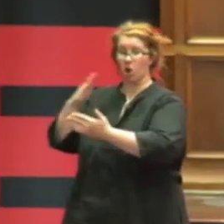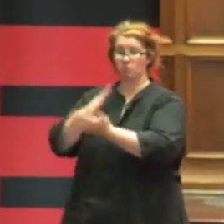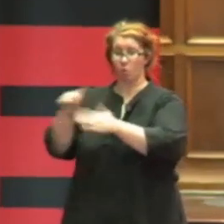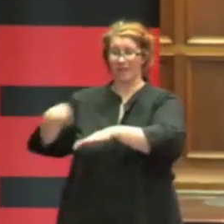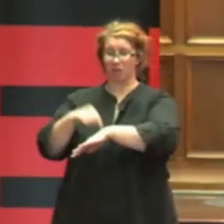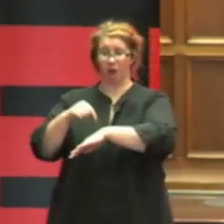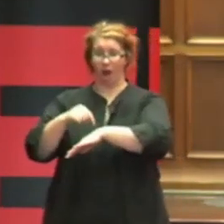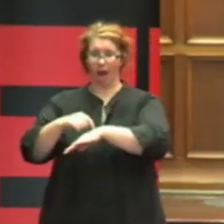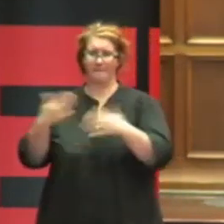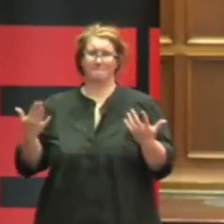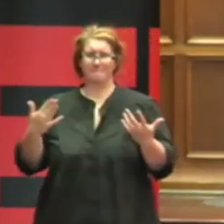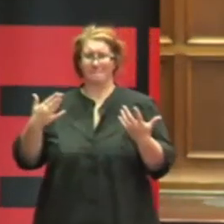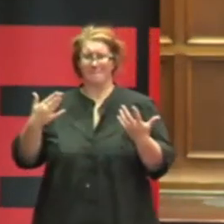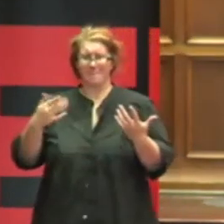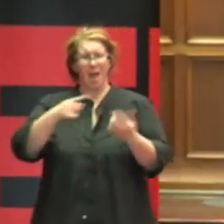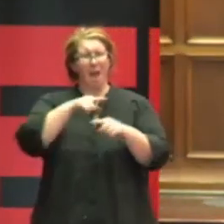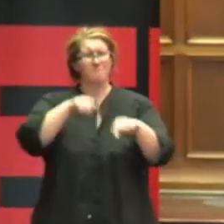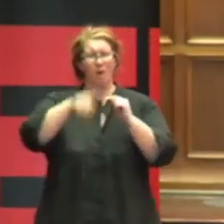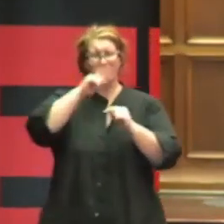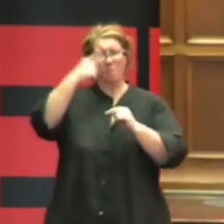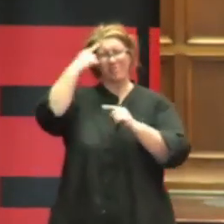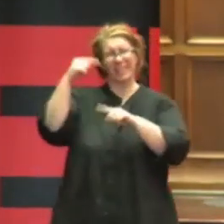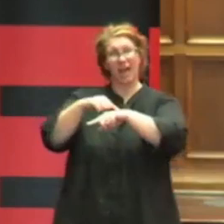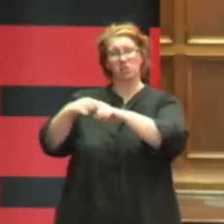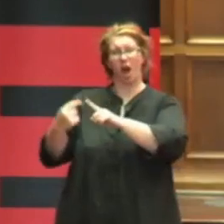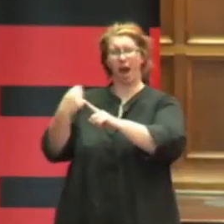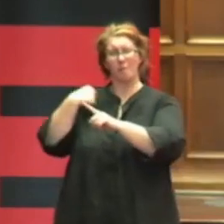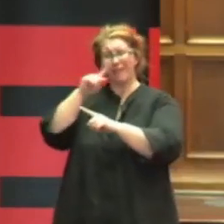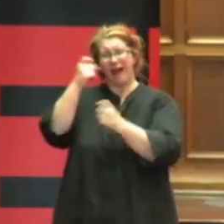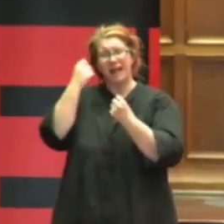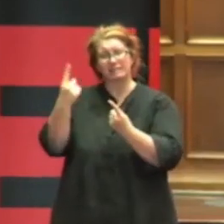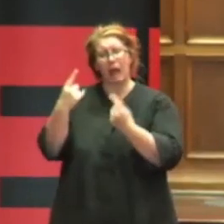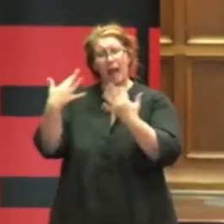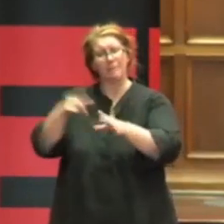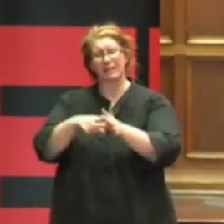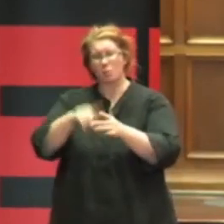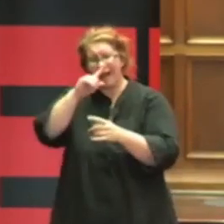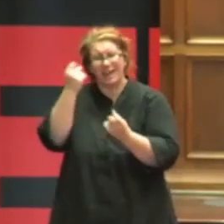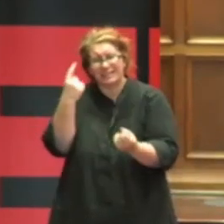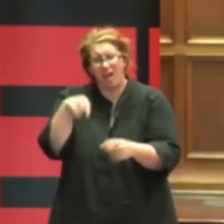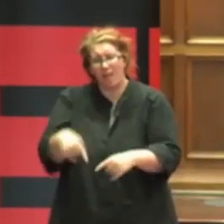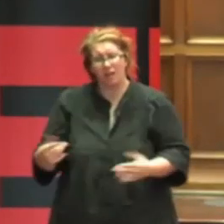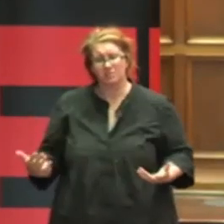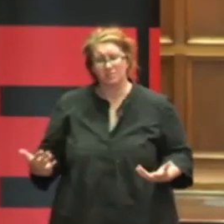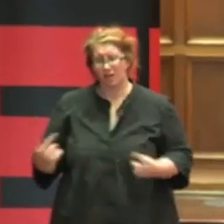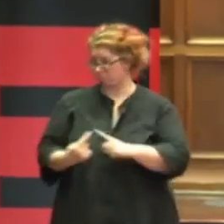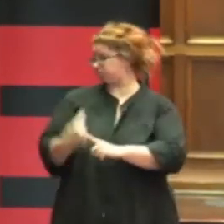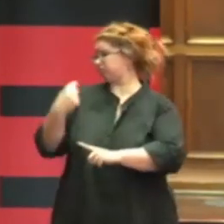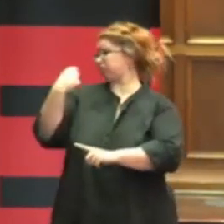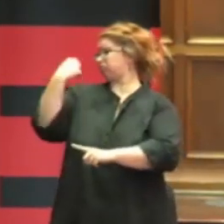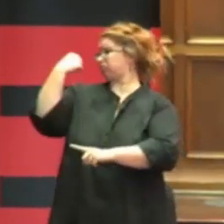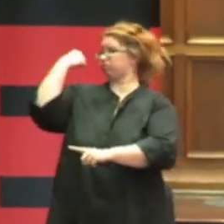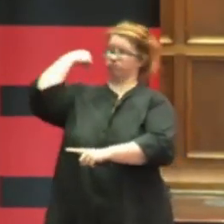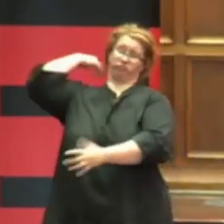immeasurably incomprehensible to most of us in this audience. To make them a bit more comprehensible, I'm going to use a metaphor that